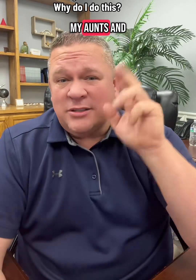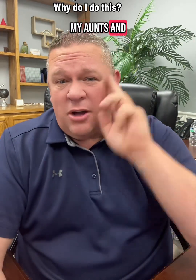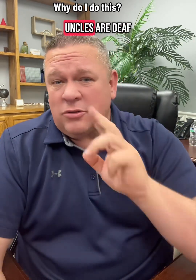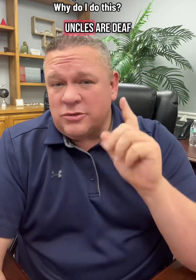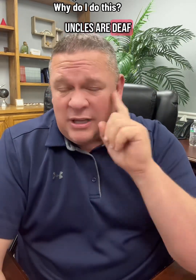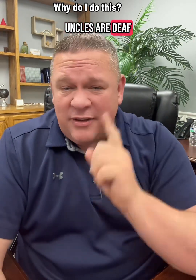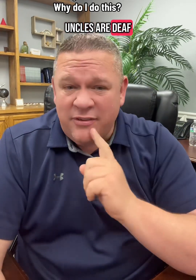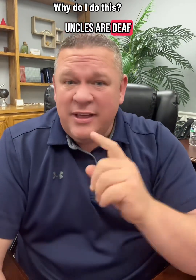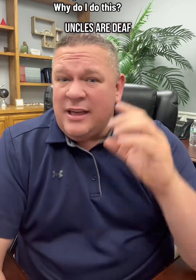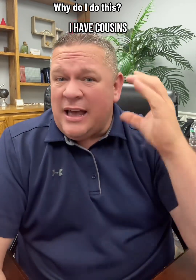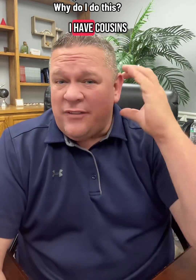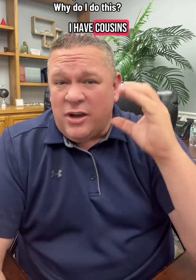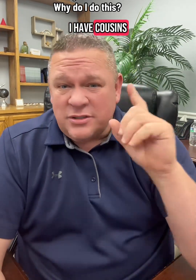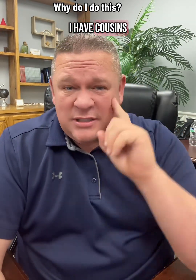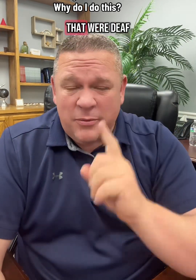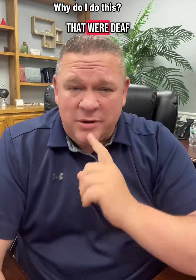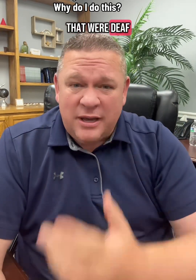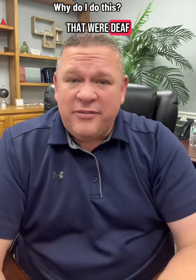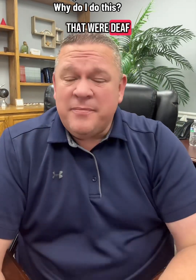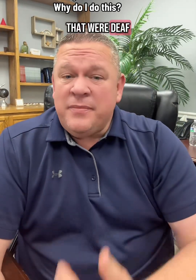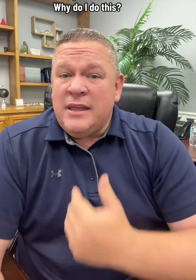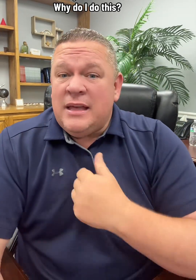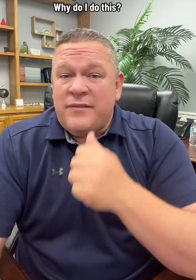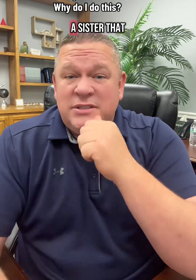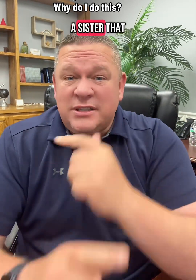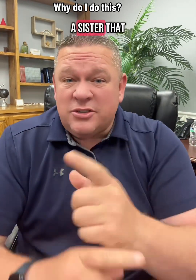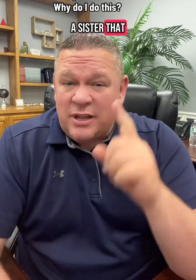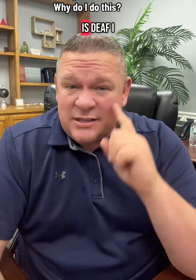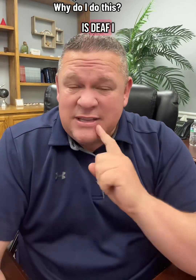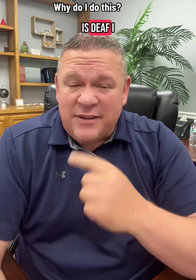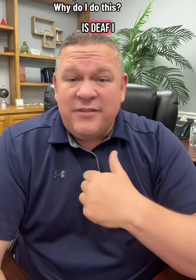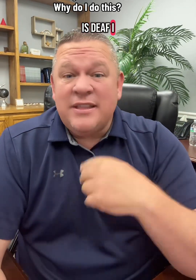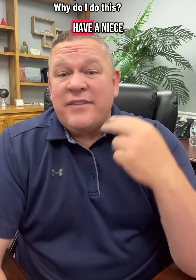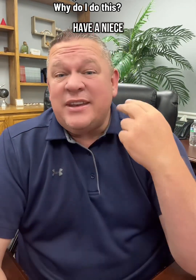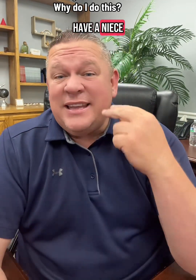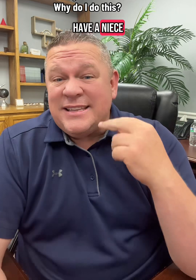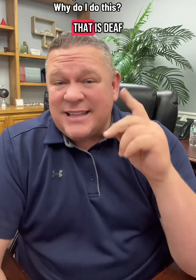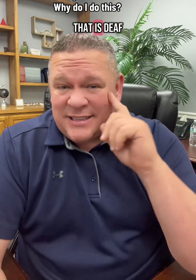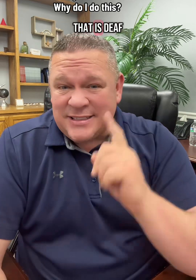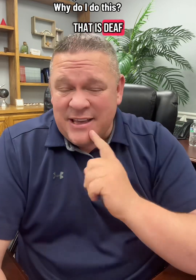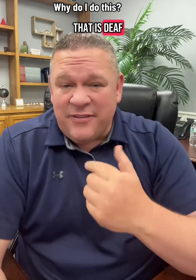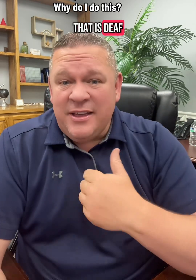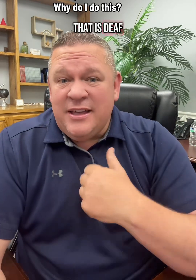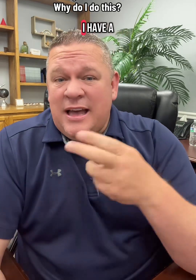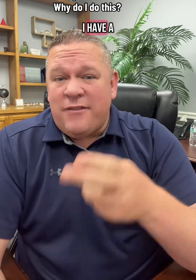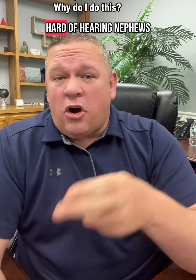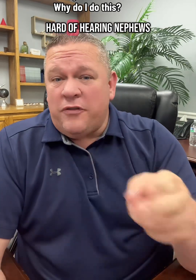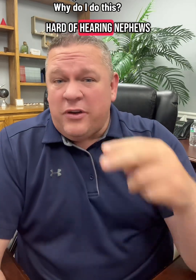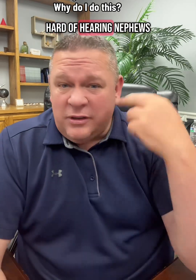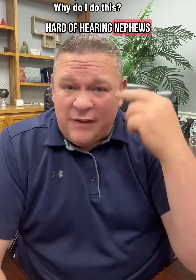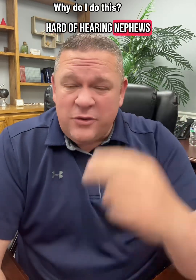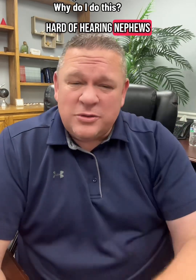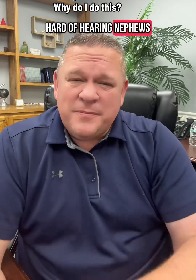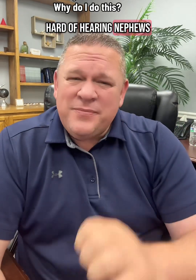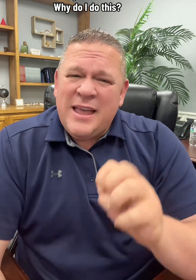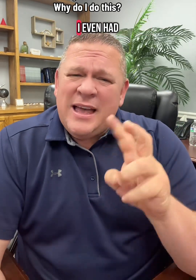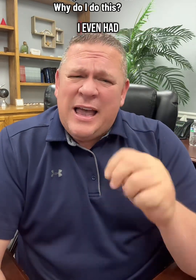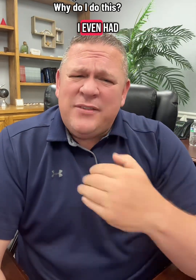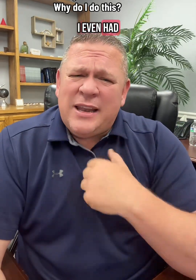uncles are deaf. I have cousins that were deaf. I have a sister that is deaf. I have a niece that is deaf. I have hard of hearing nephews. I even had a